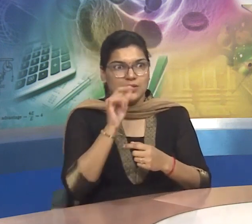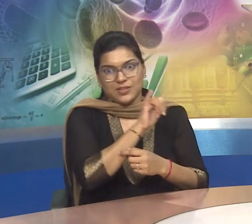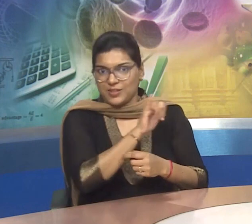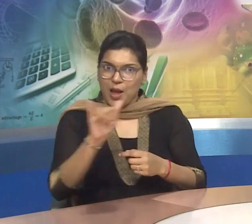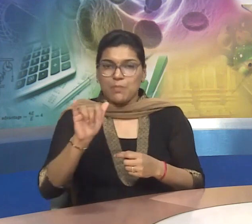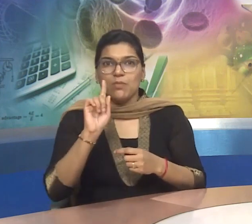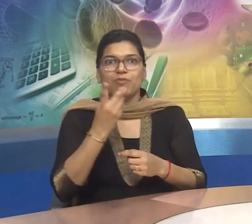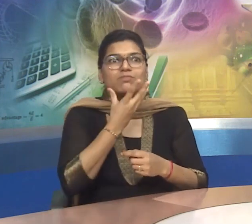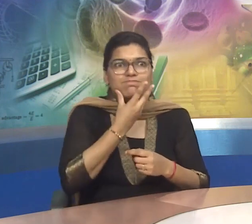places, different origins.